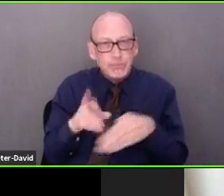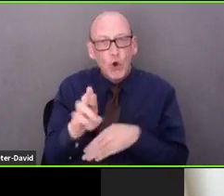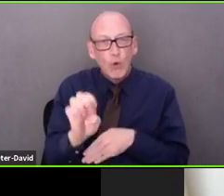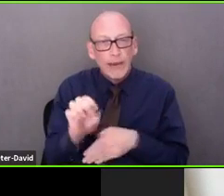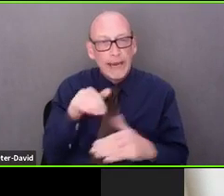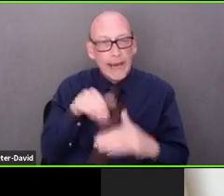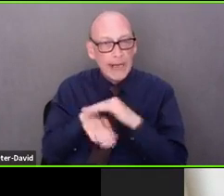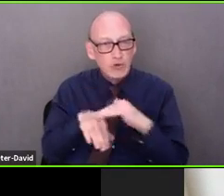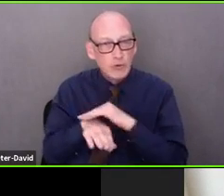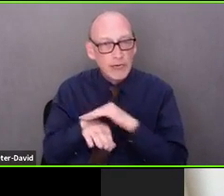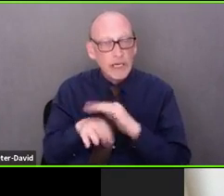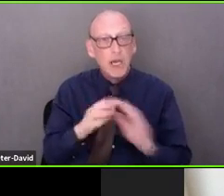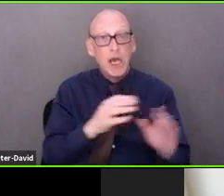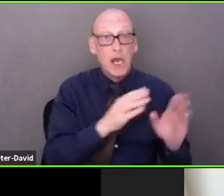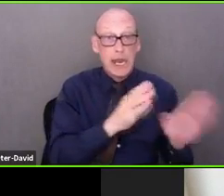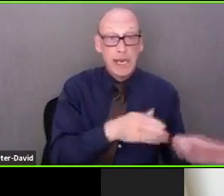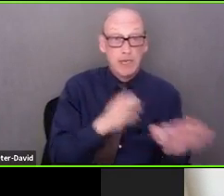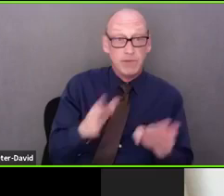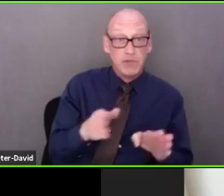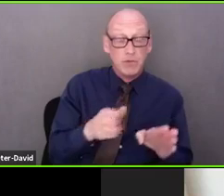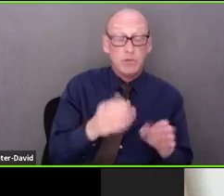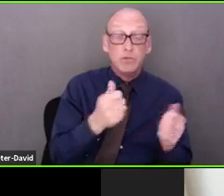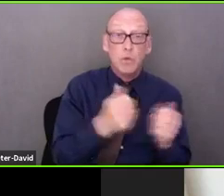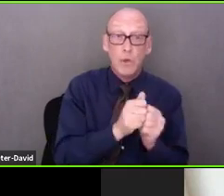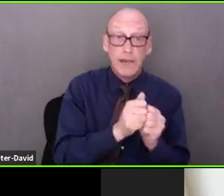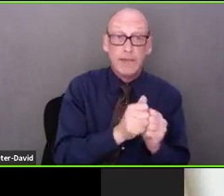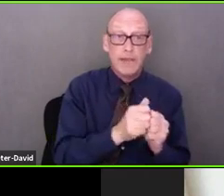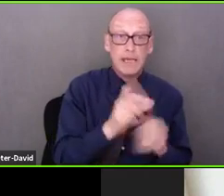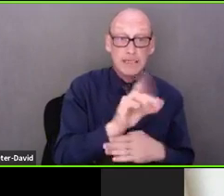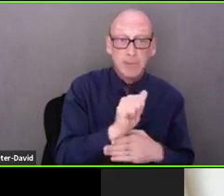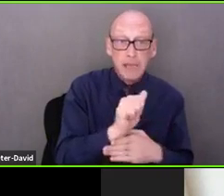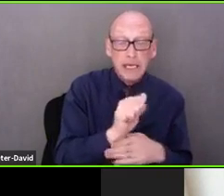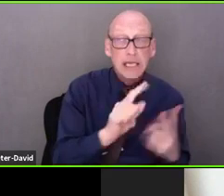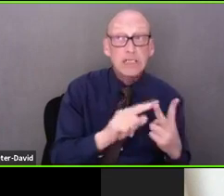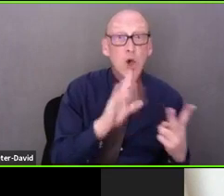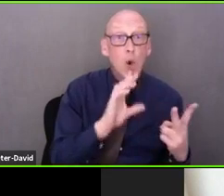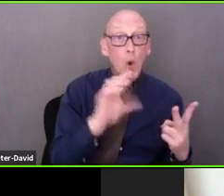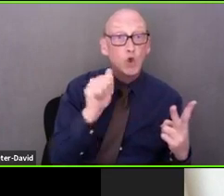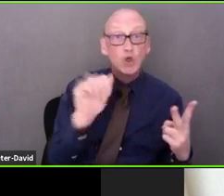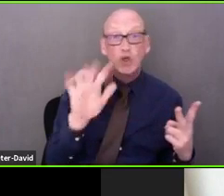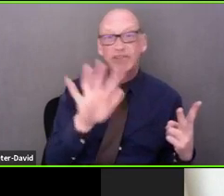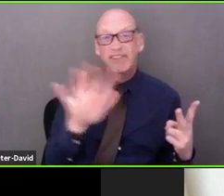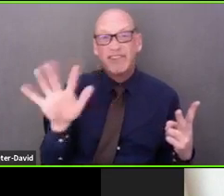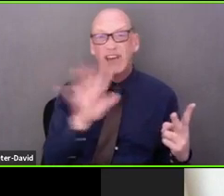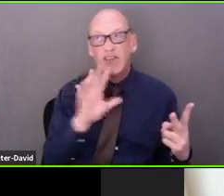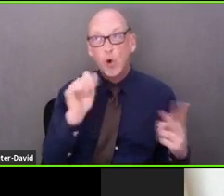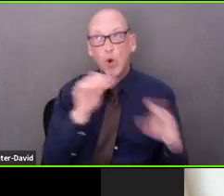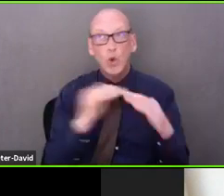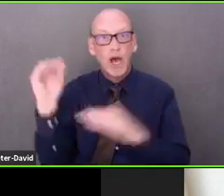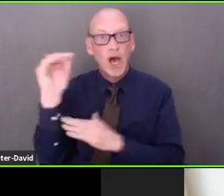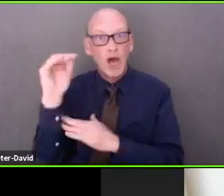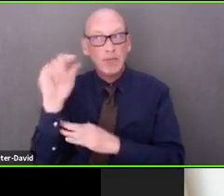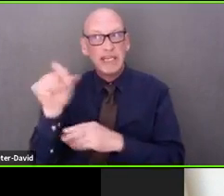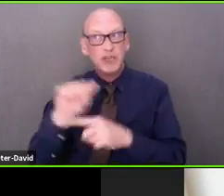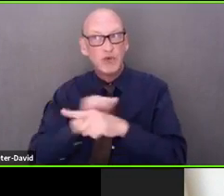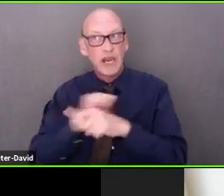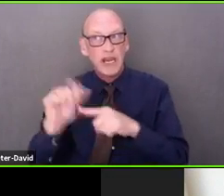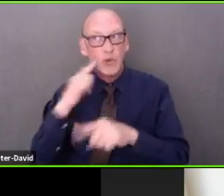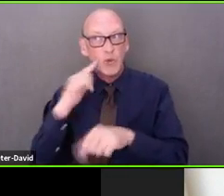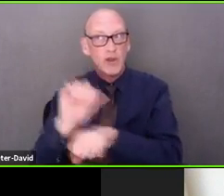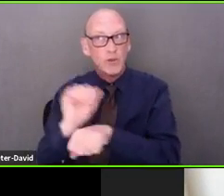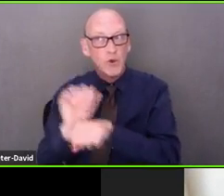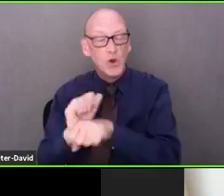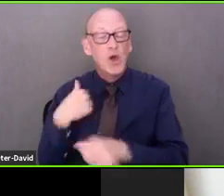help individuals who have disabilities. We help older individuals who are 55 and up and need training and employment. We help